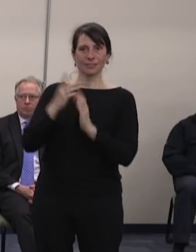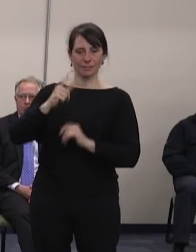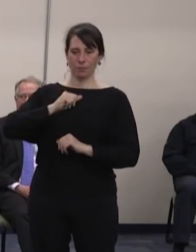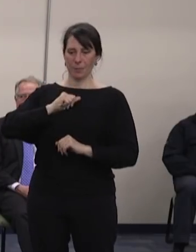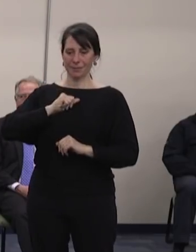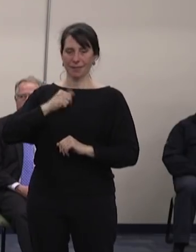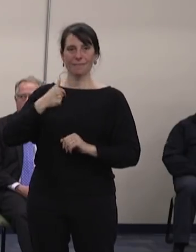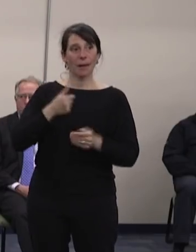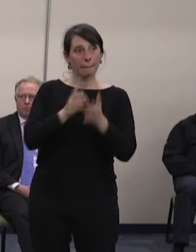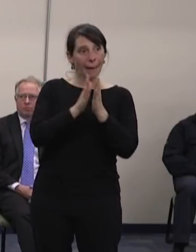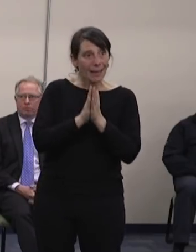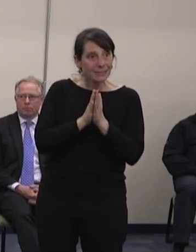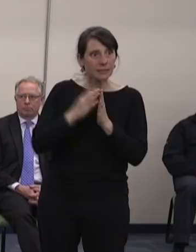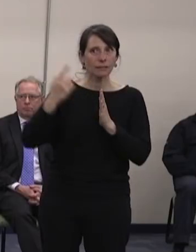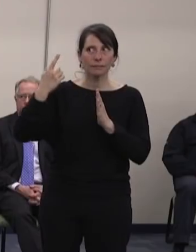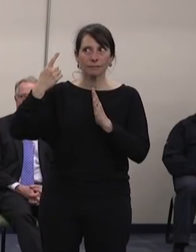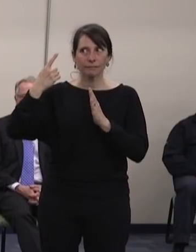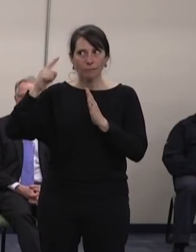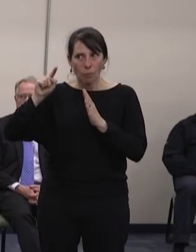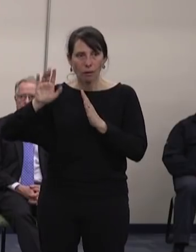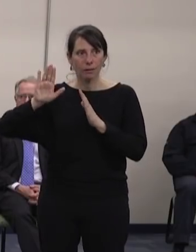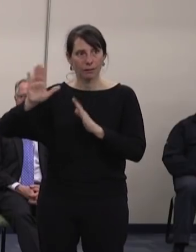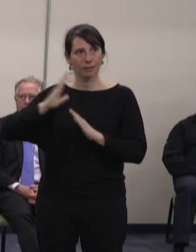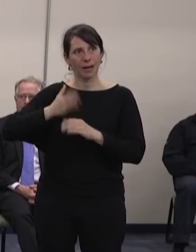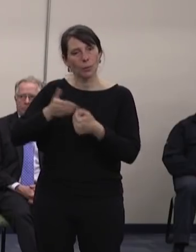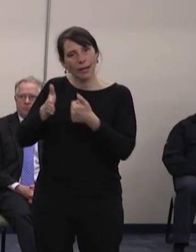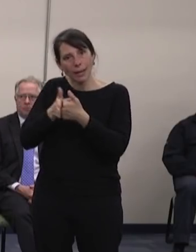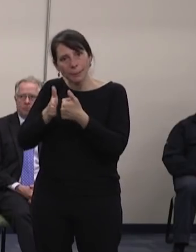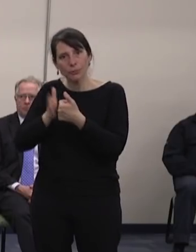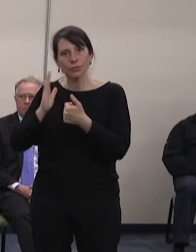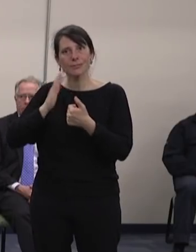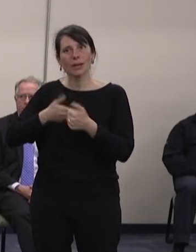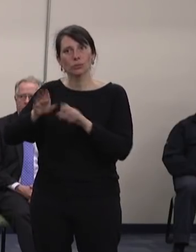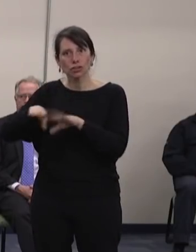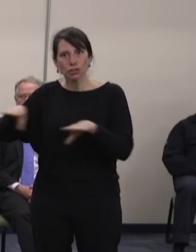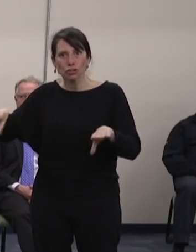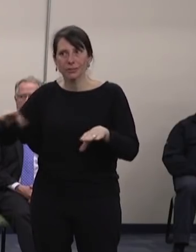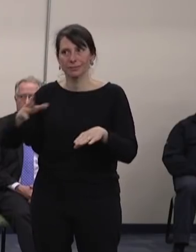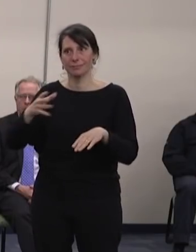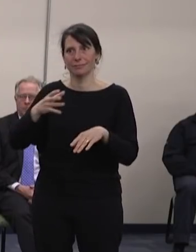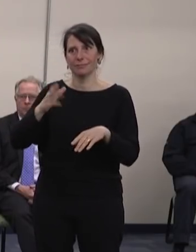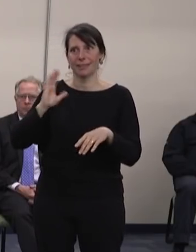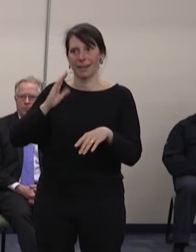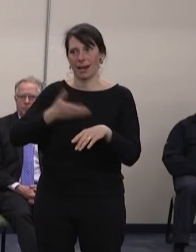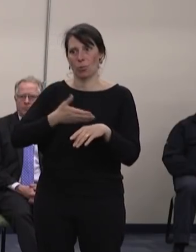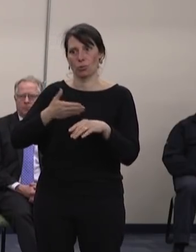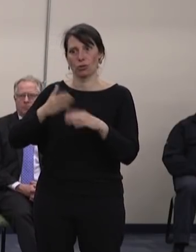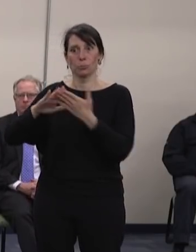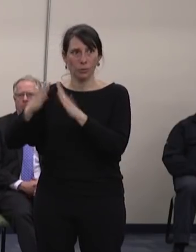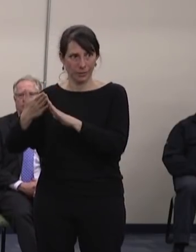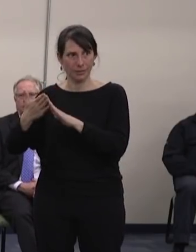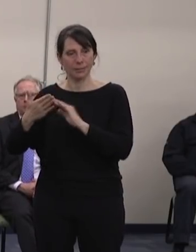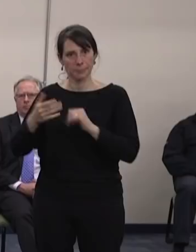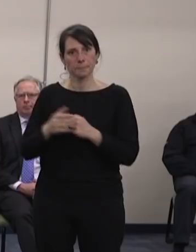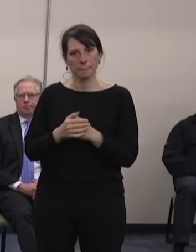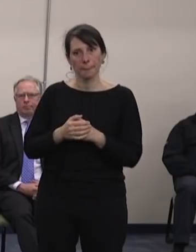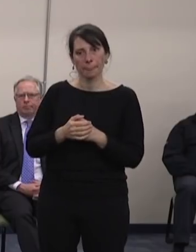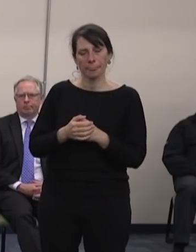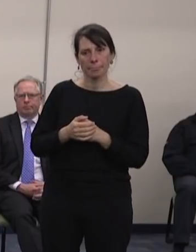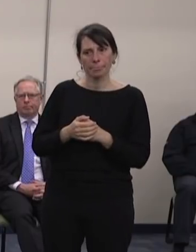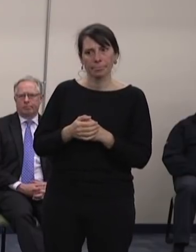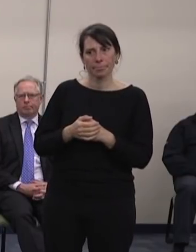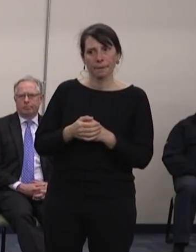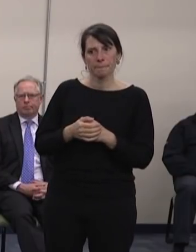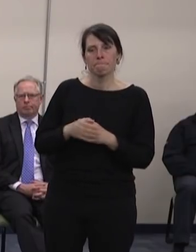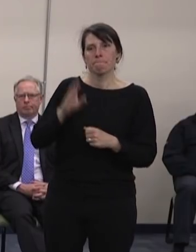neighbors, our friends, and the future generation. It is imperative that we embrace the